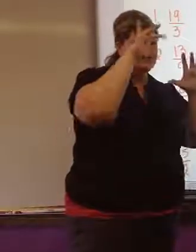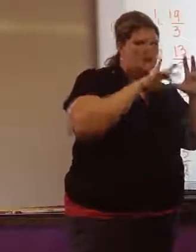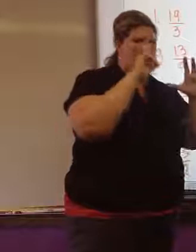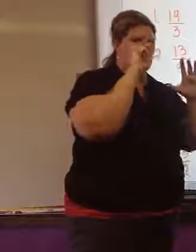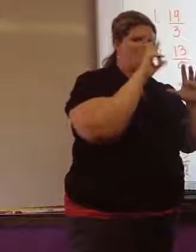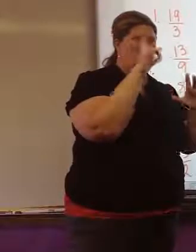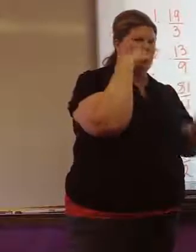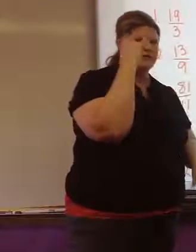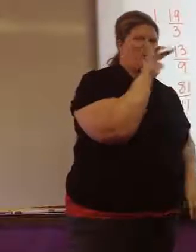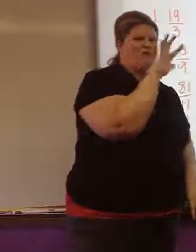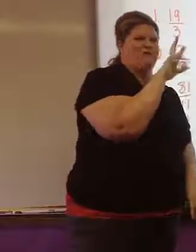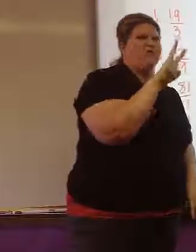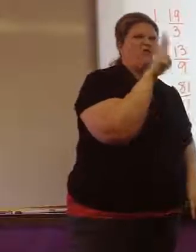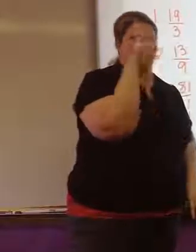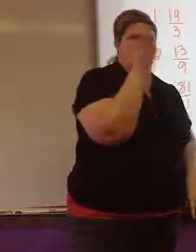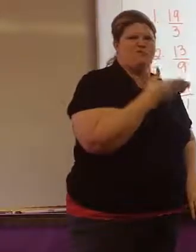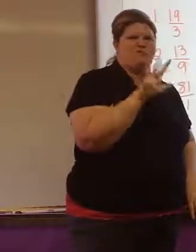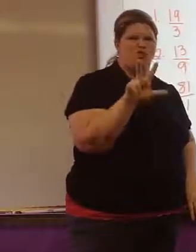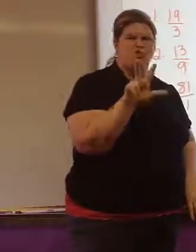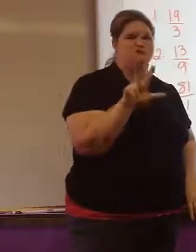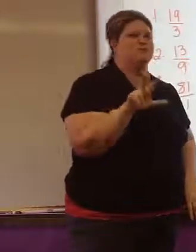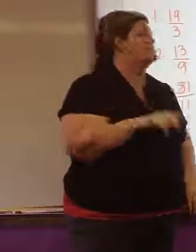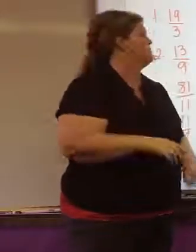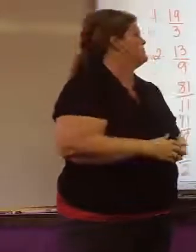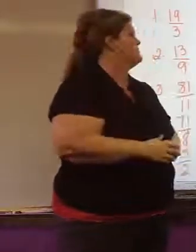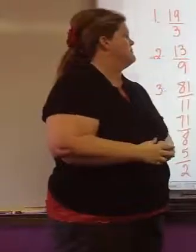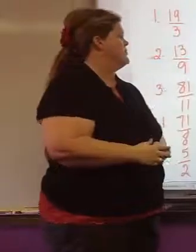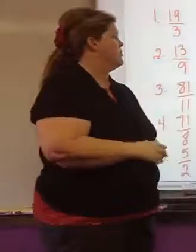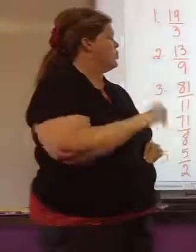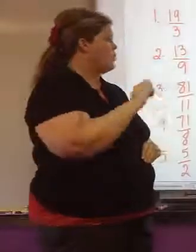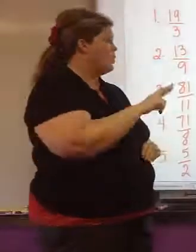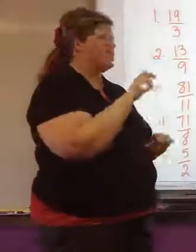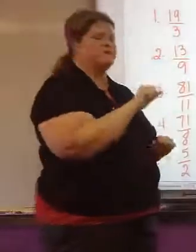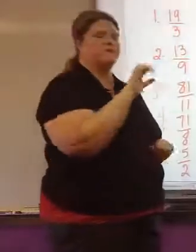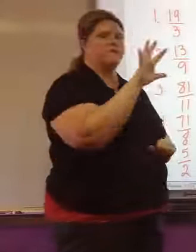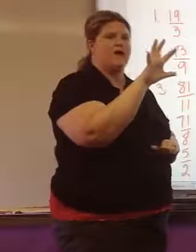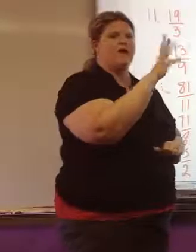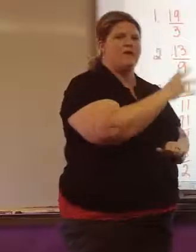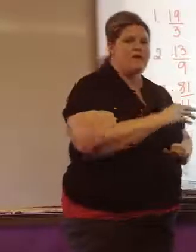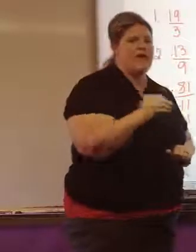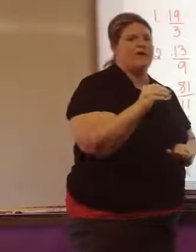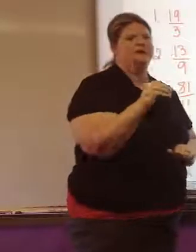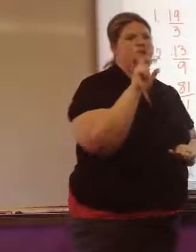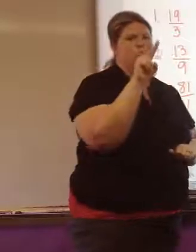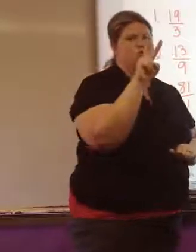like 52/3. The other thing you can do is put 5